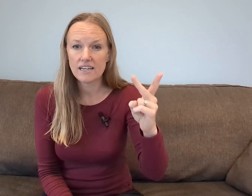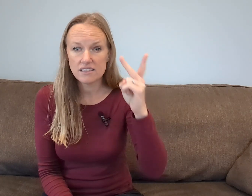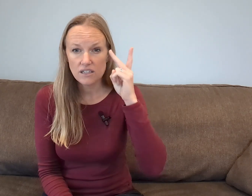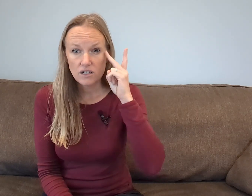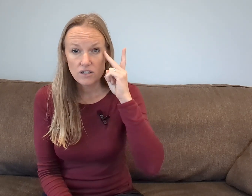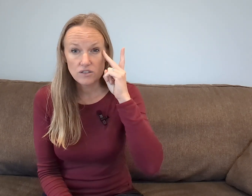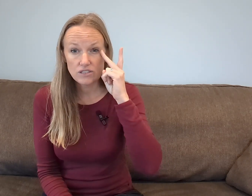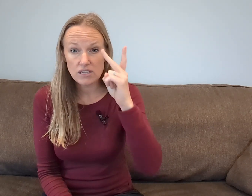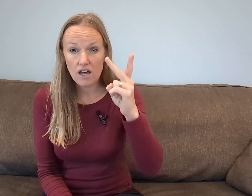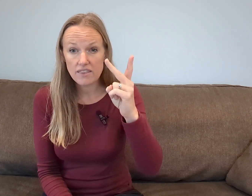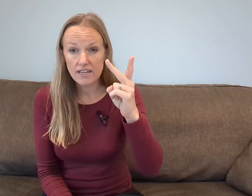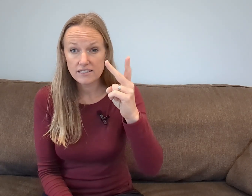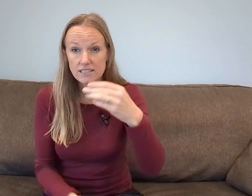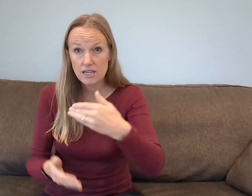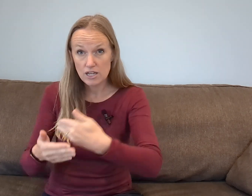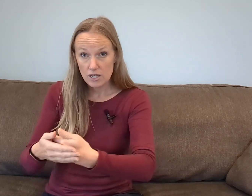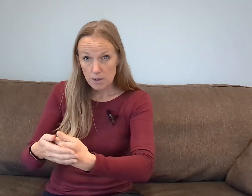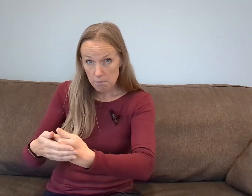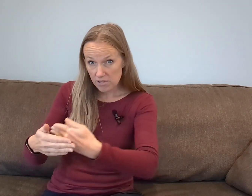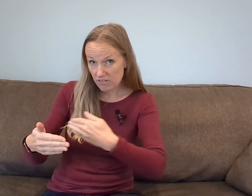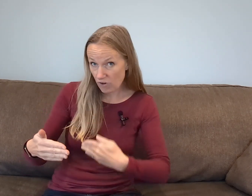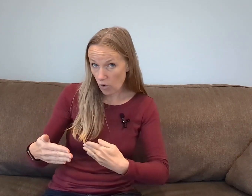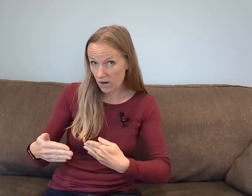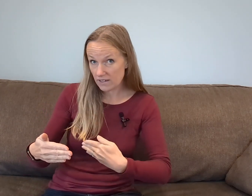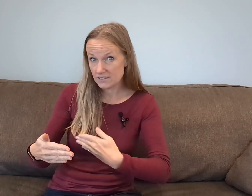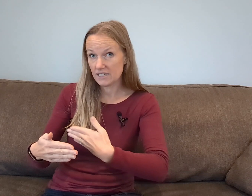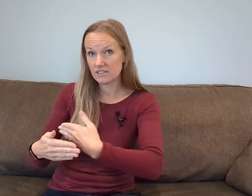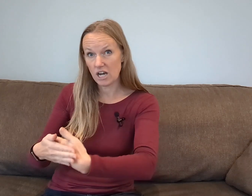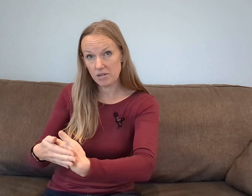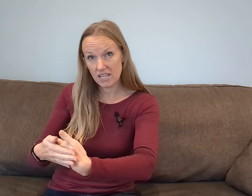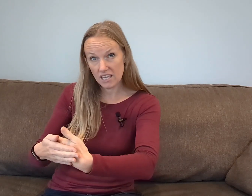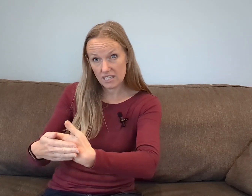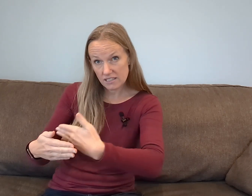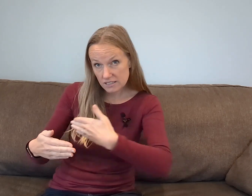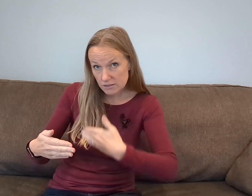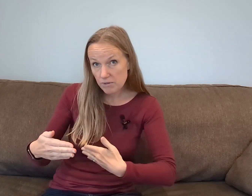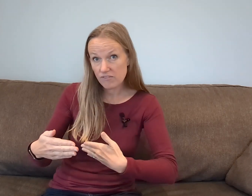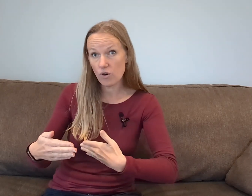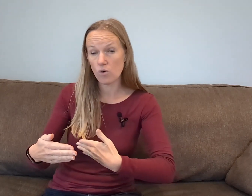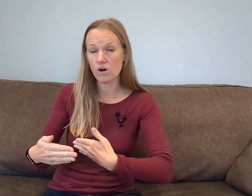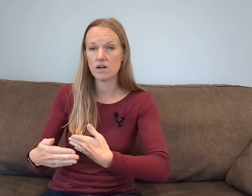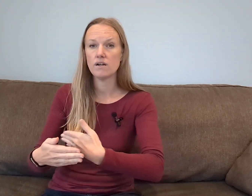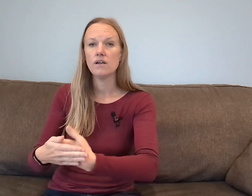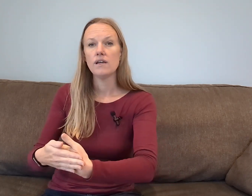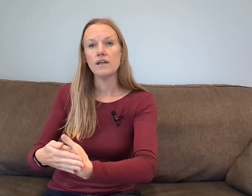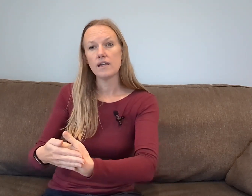line, you saw this before. Take your dominant hand and before.